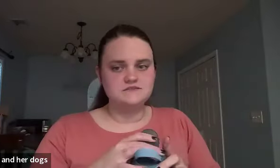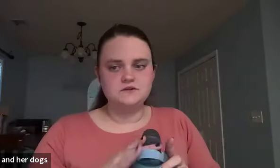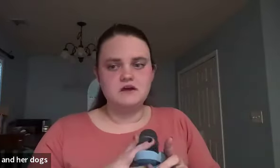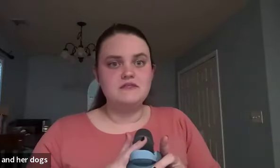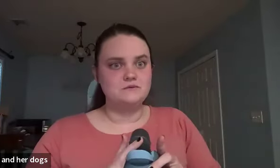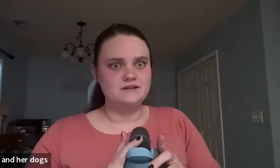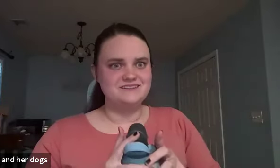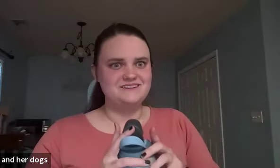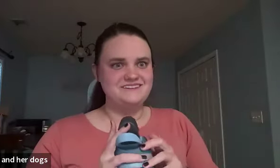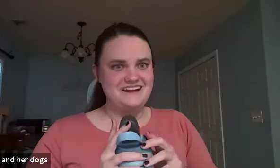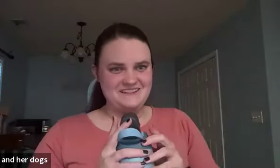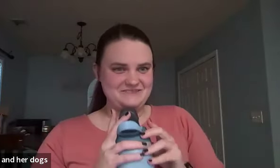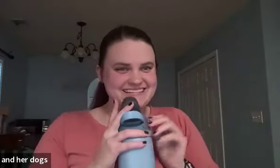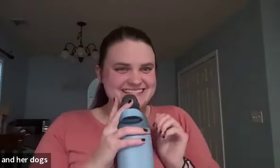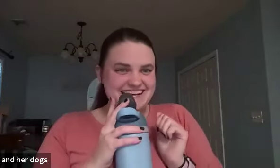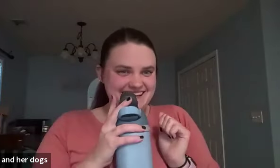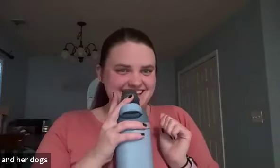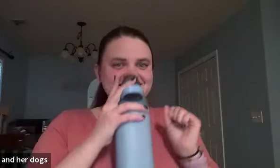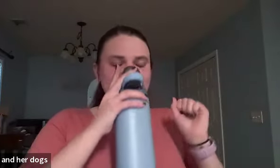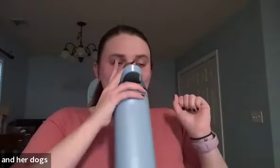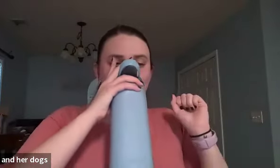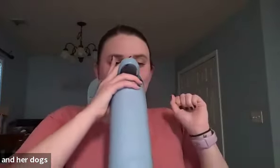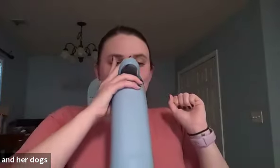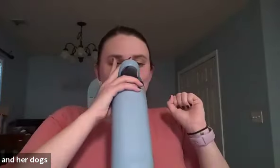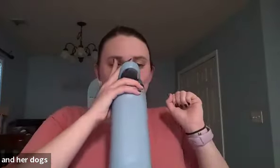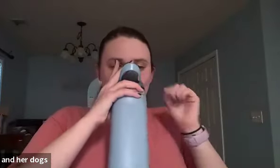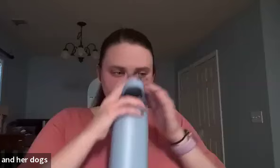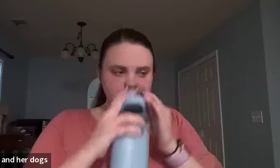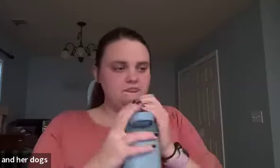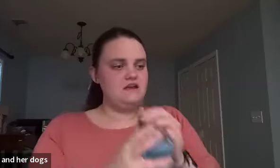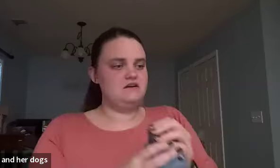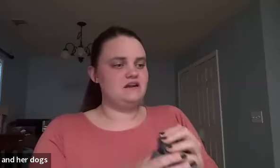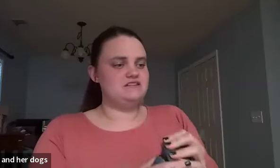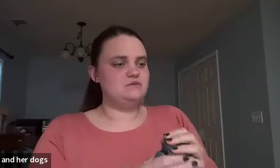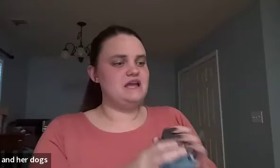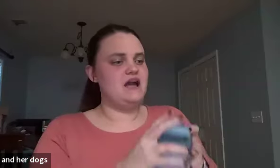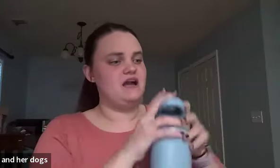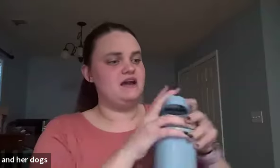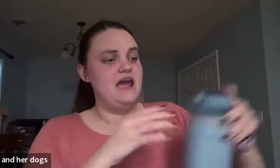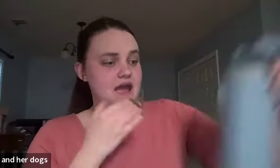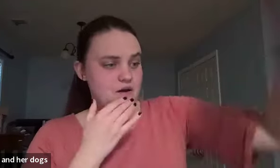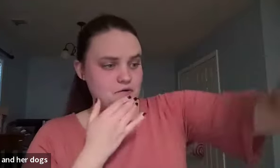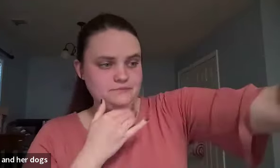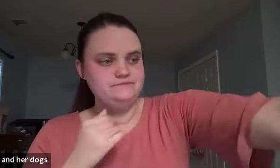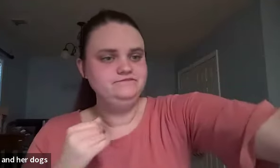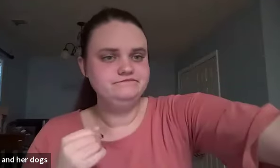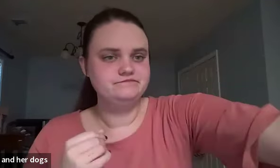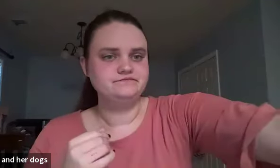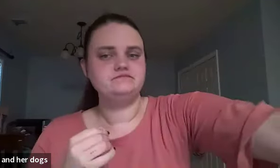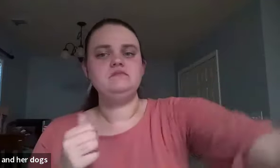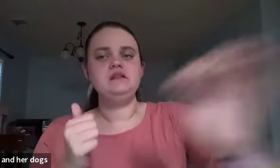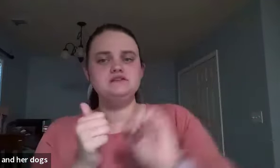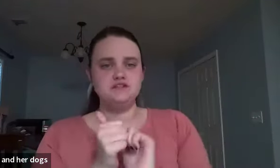last few and then we'll get started on our Halloween signs. Okay, so we had how.